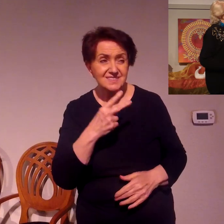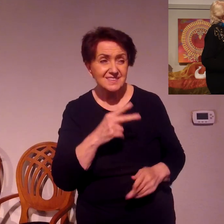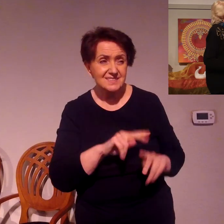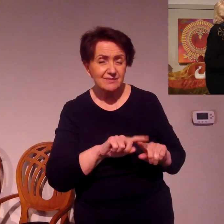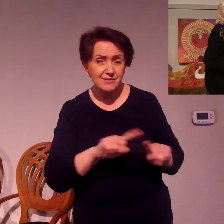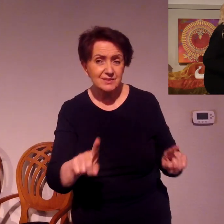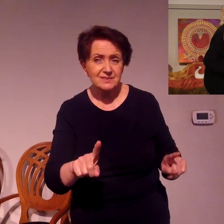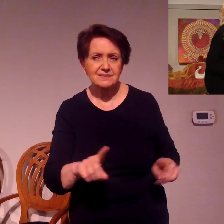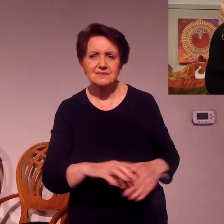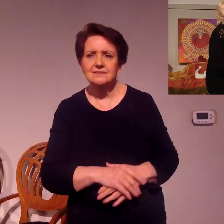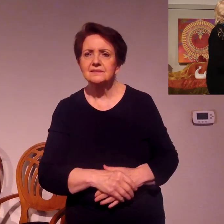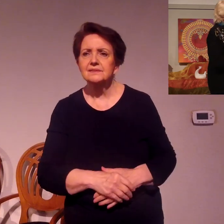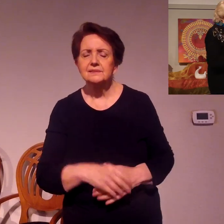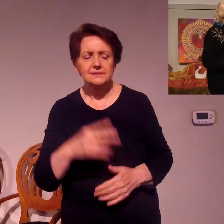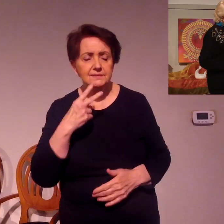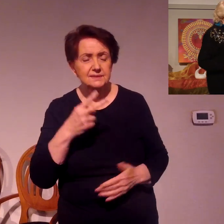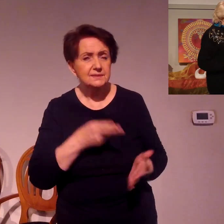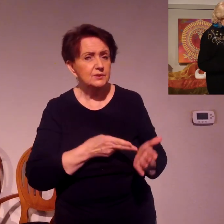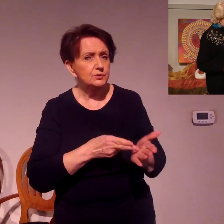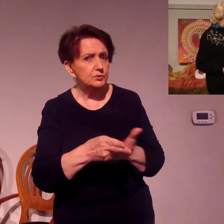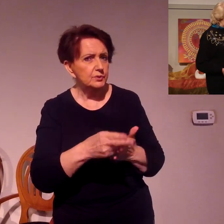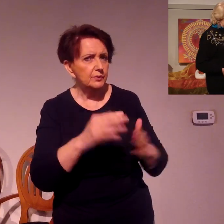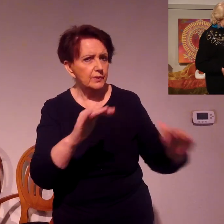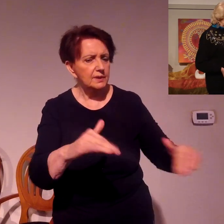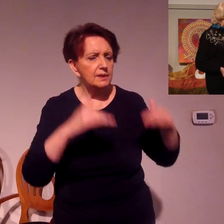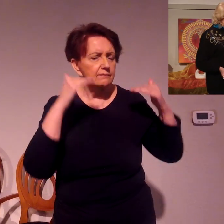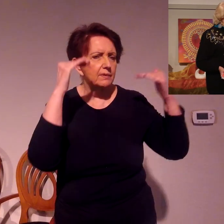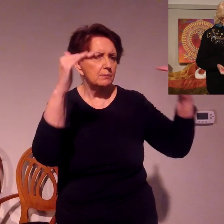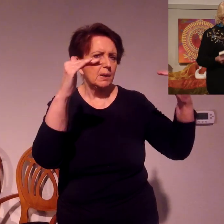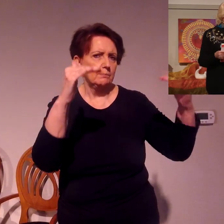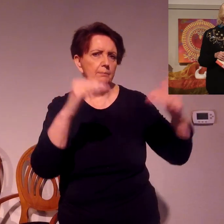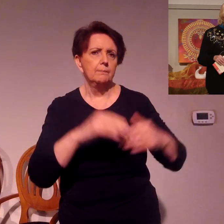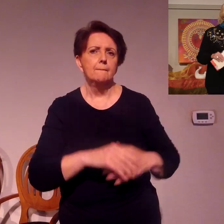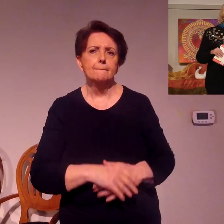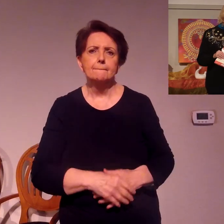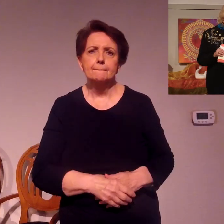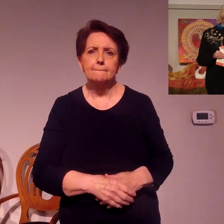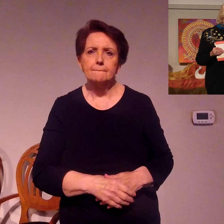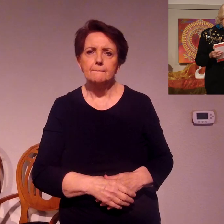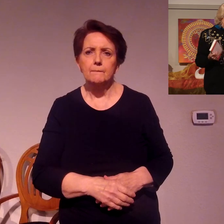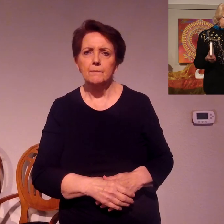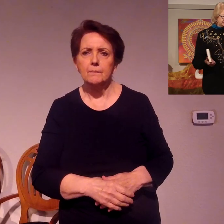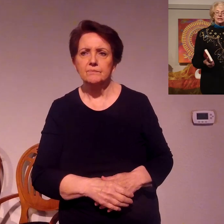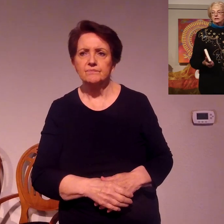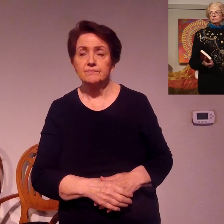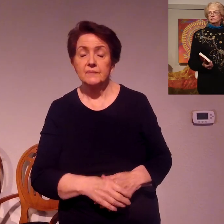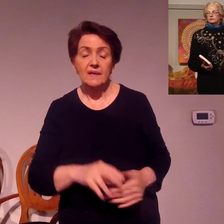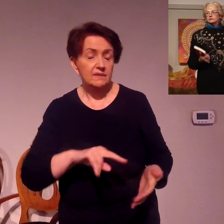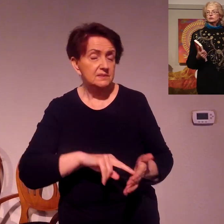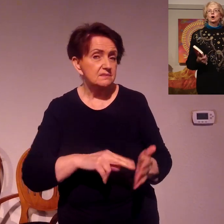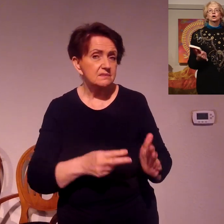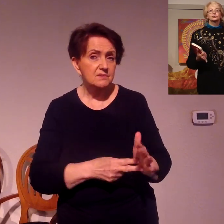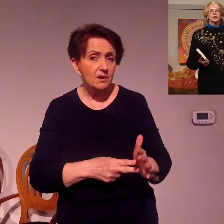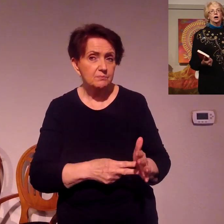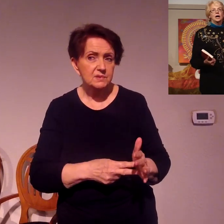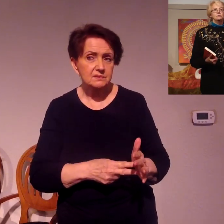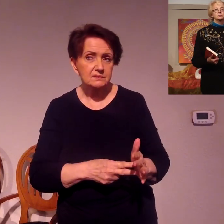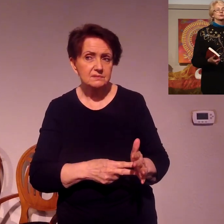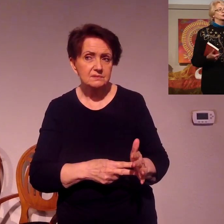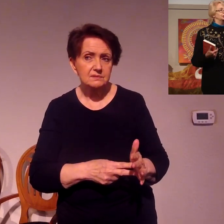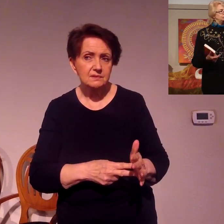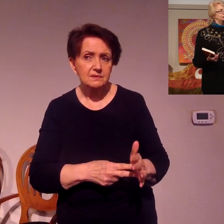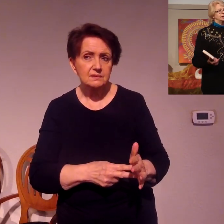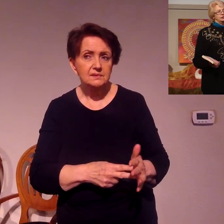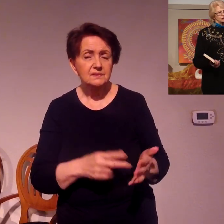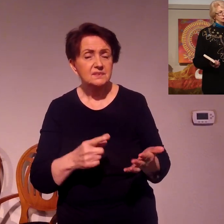see the truth in someone else and lift them up. Now, this does not mean that there aren't